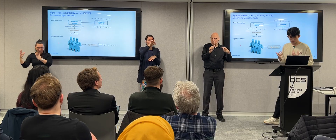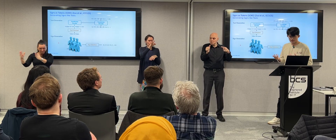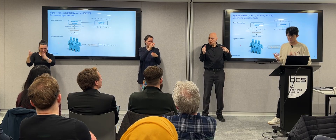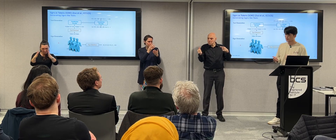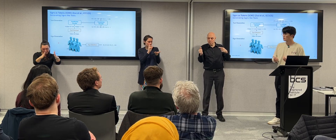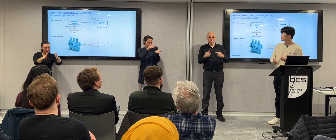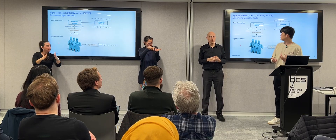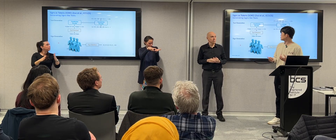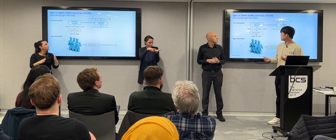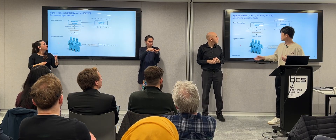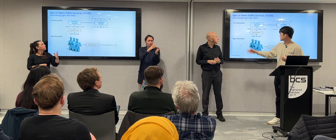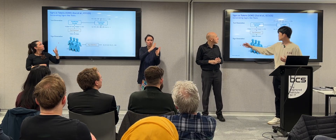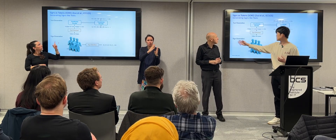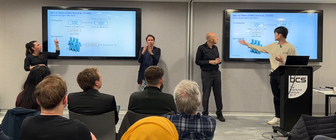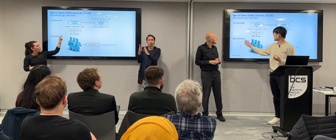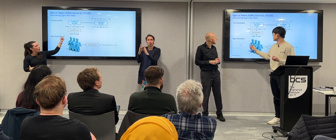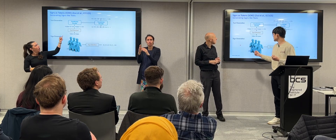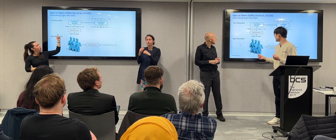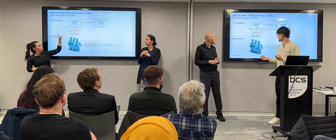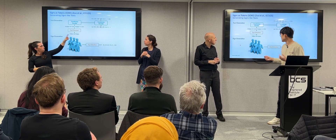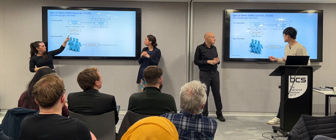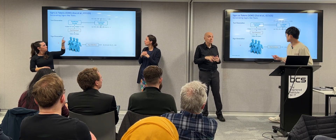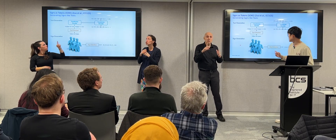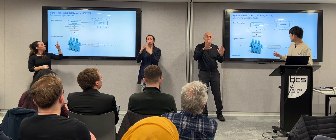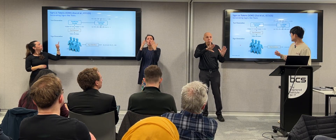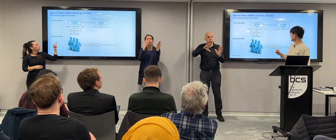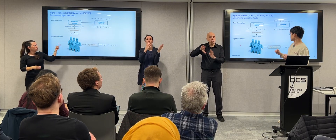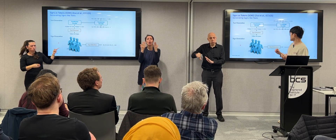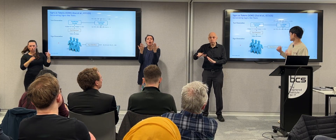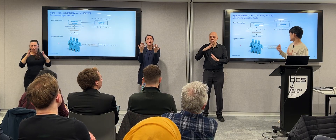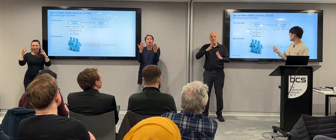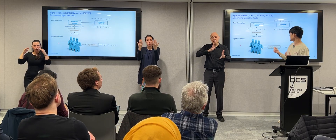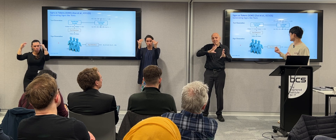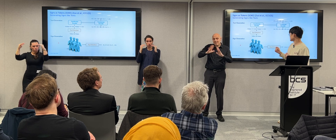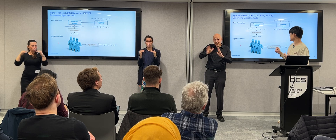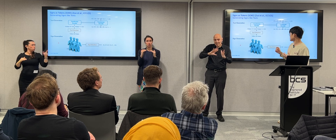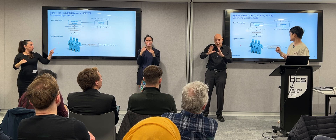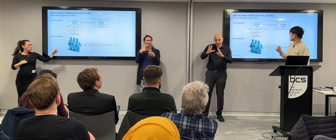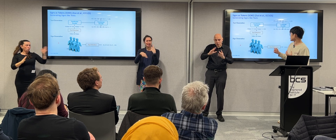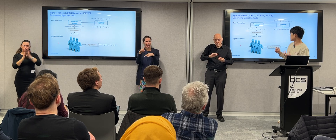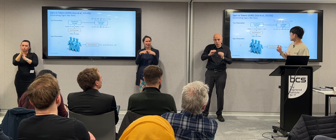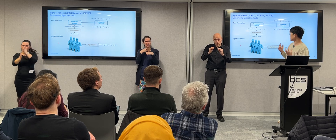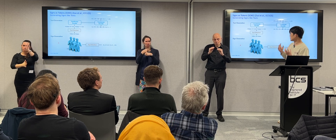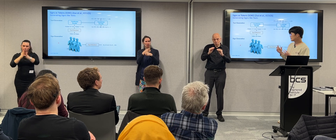So when it comes to sign generation, the question is